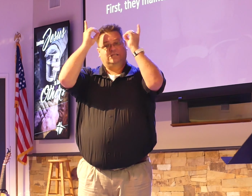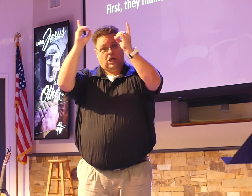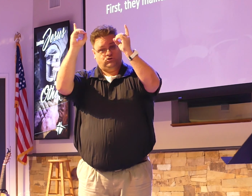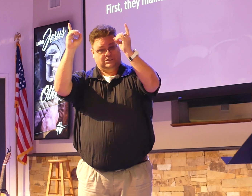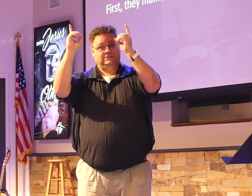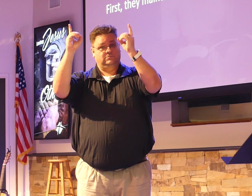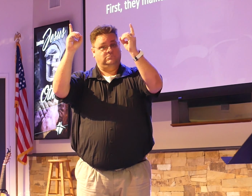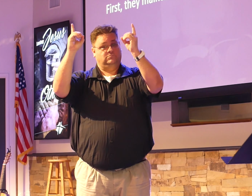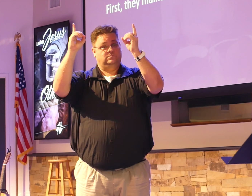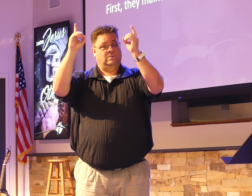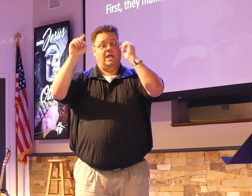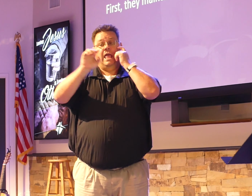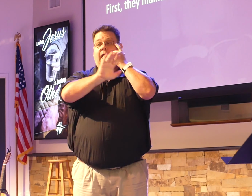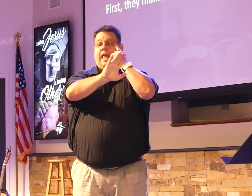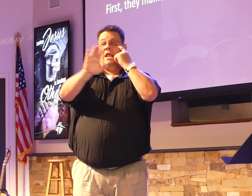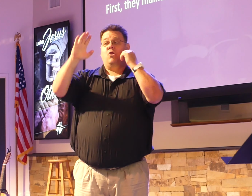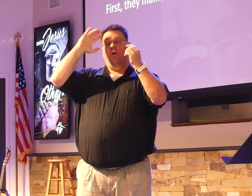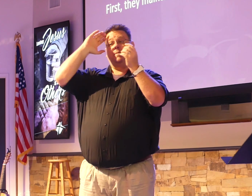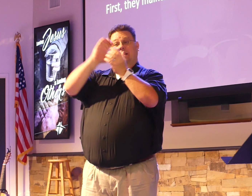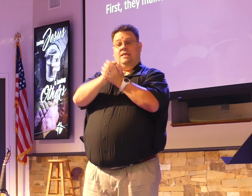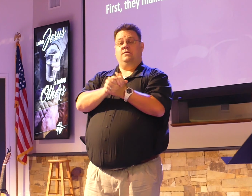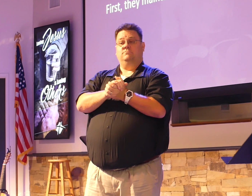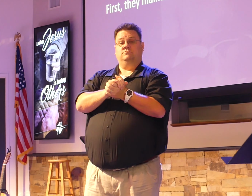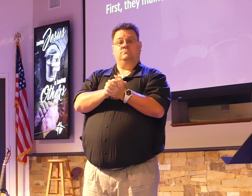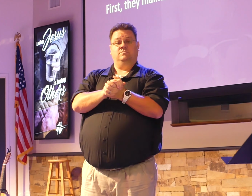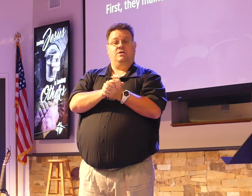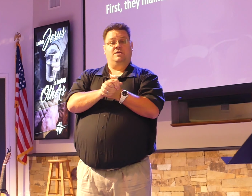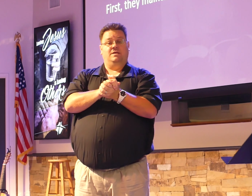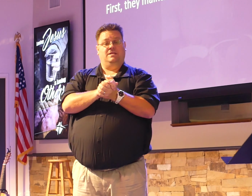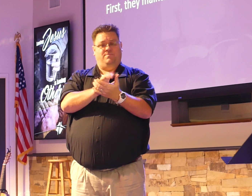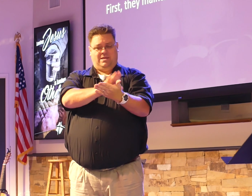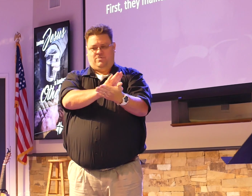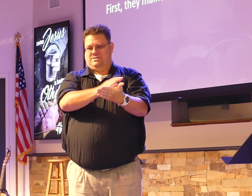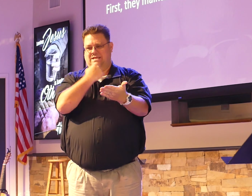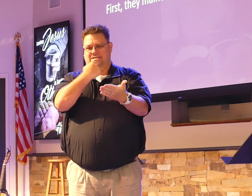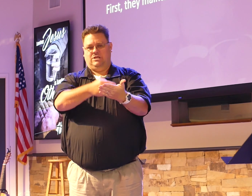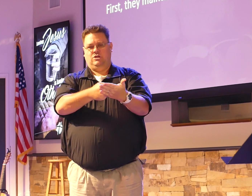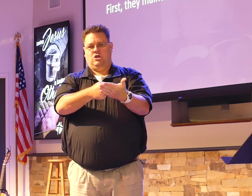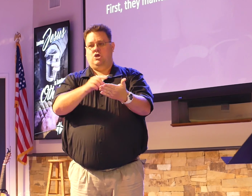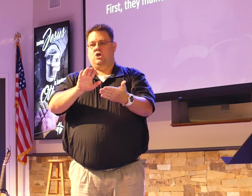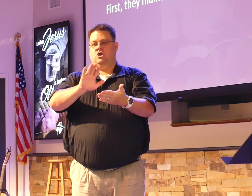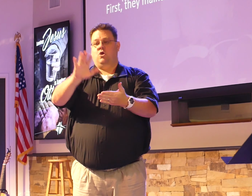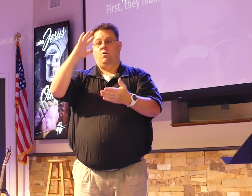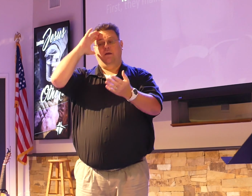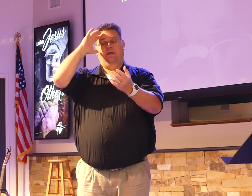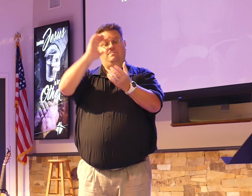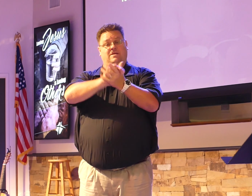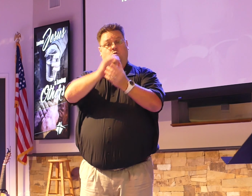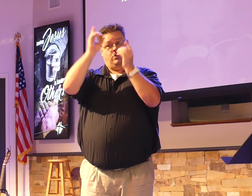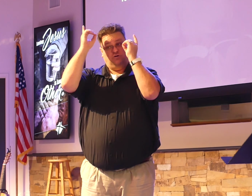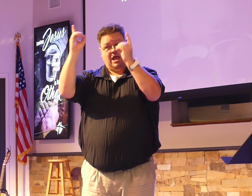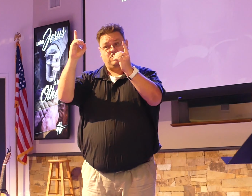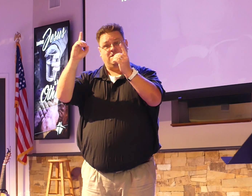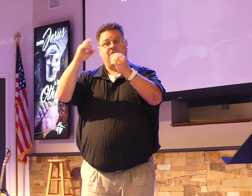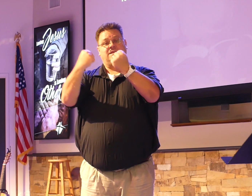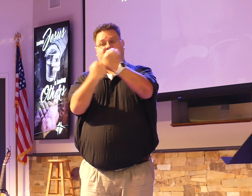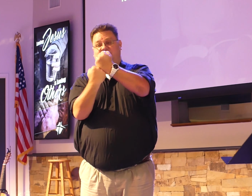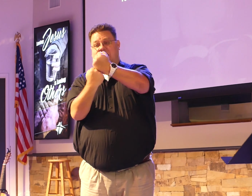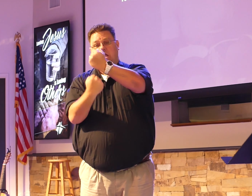And your belief system, in your handout, it says that is the foundation for your life. And then